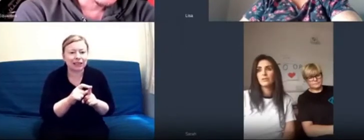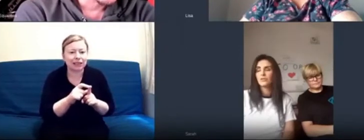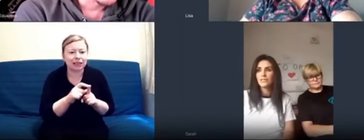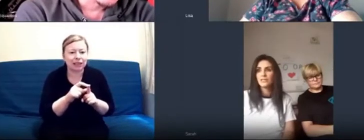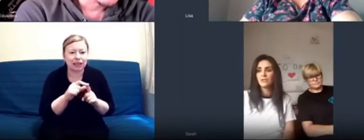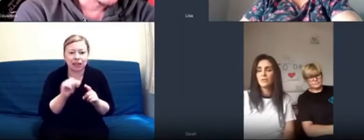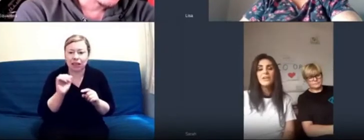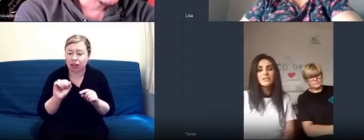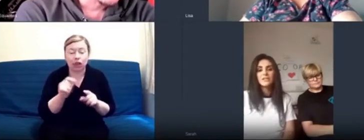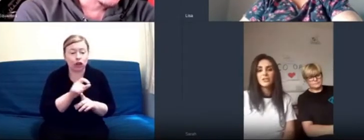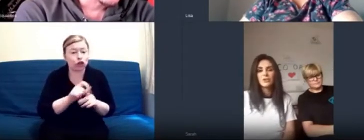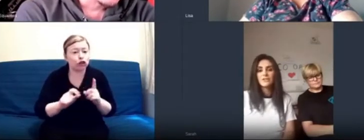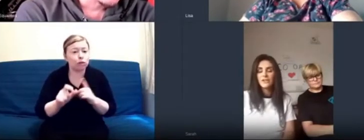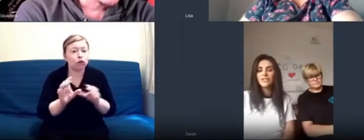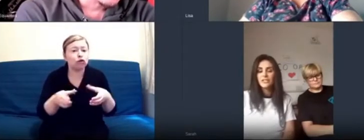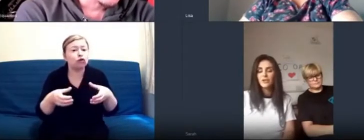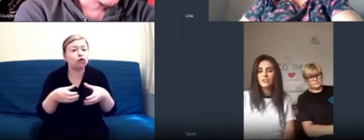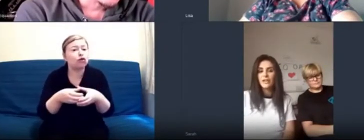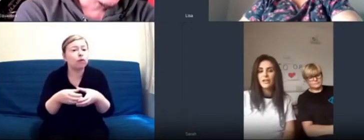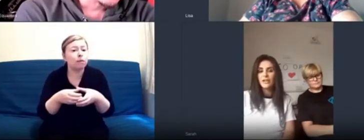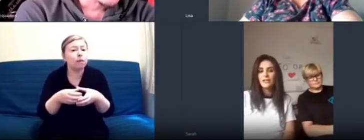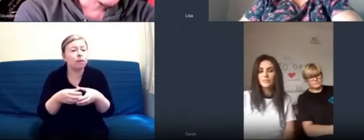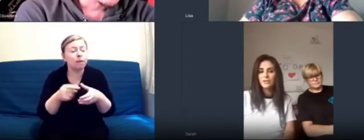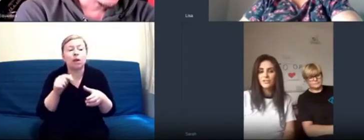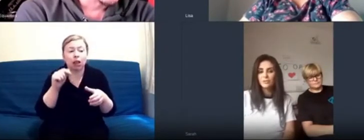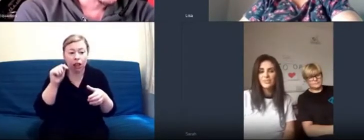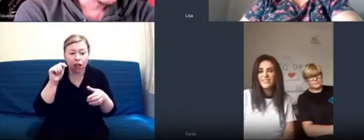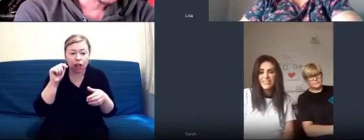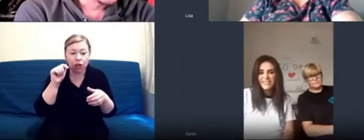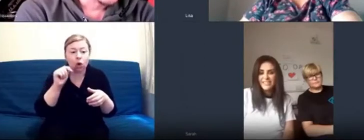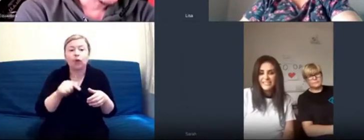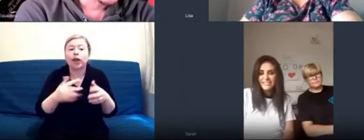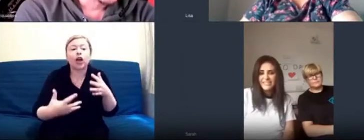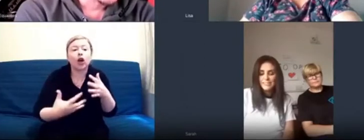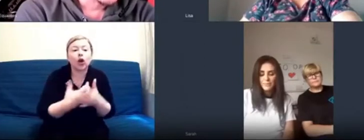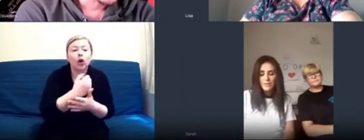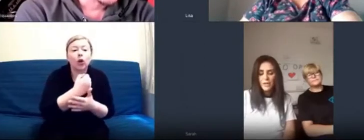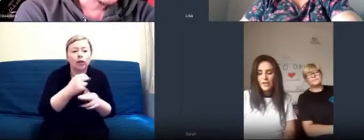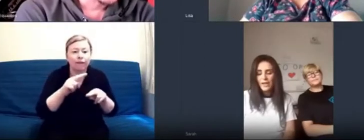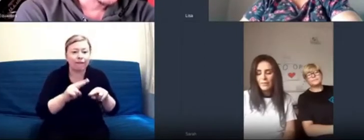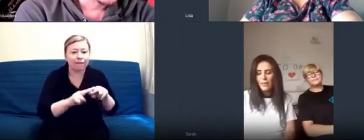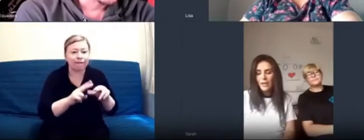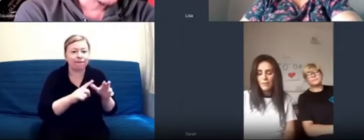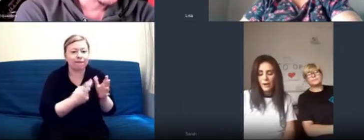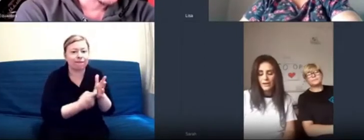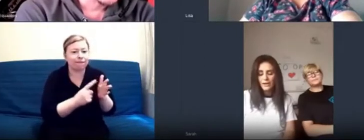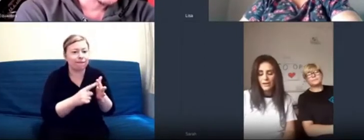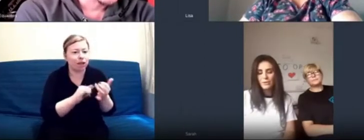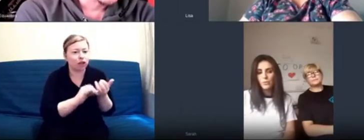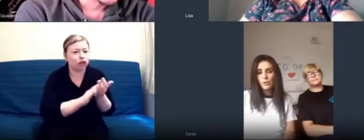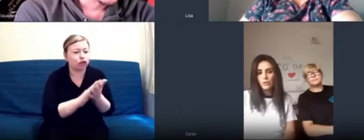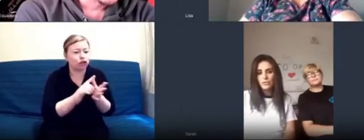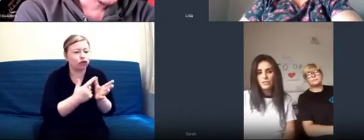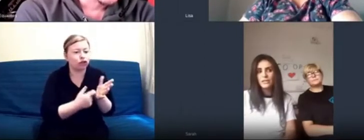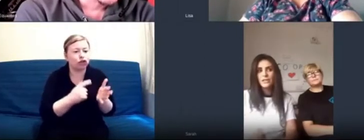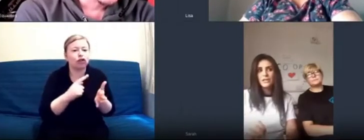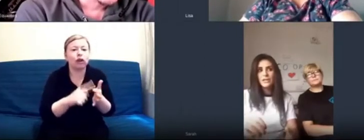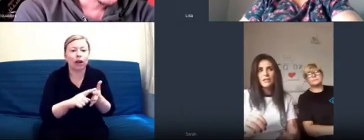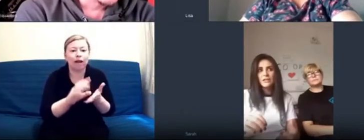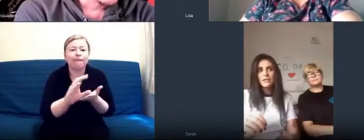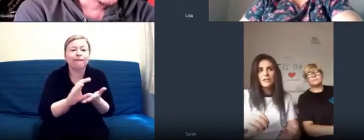or community group to secure a Fairshare contract because we didn't really exist. And my argument